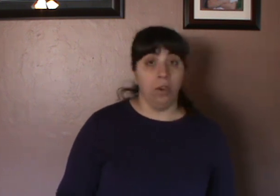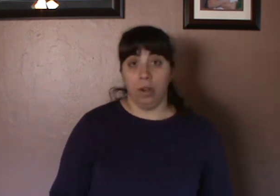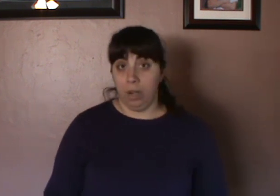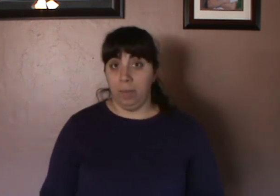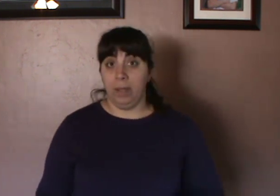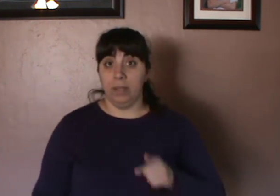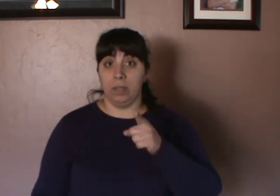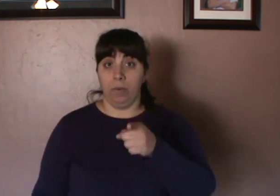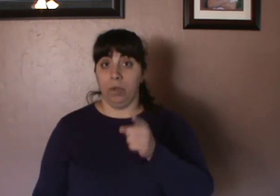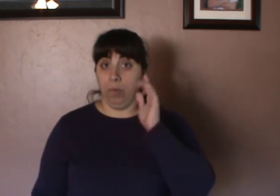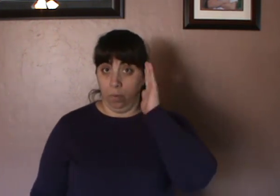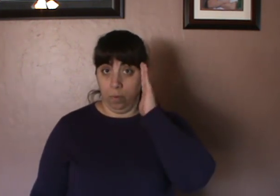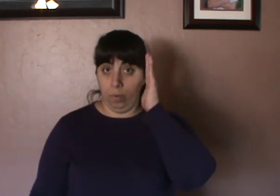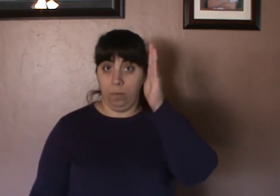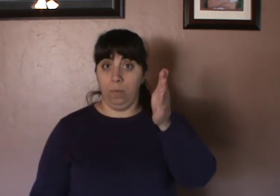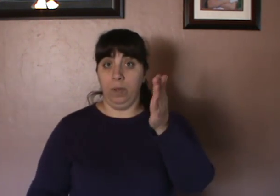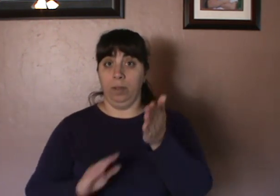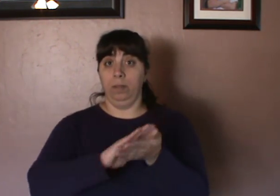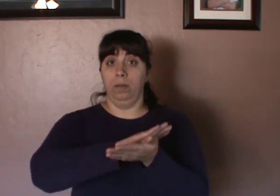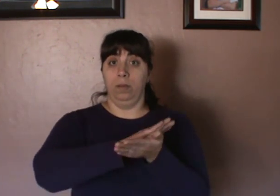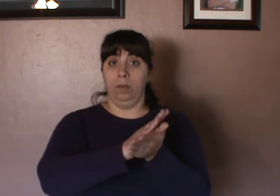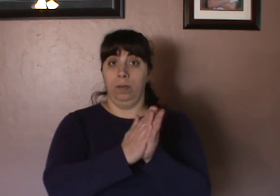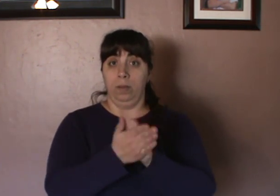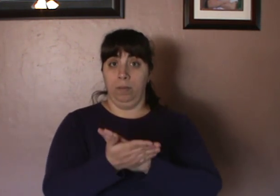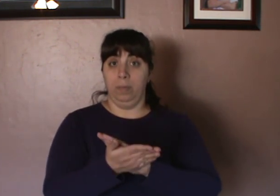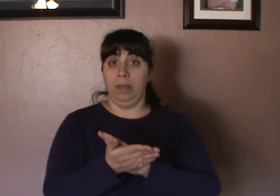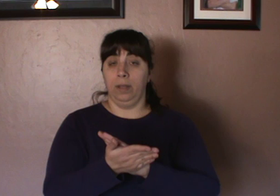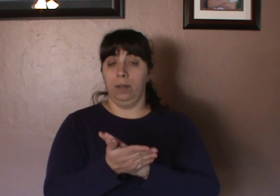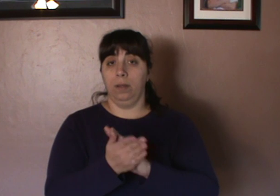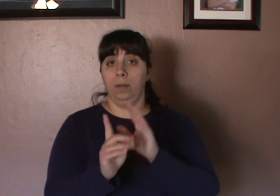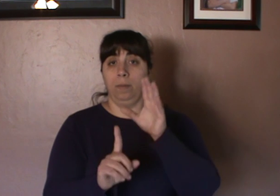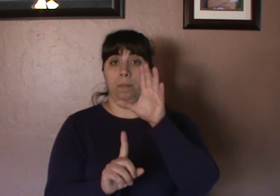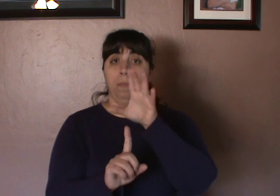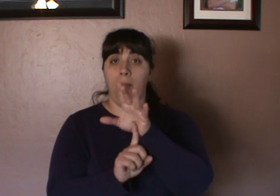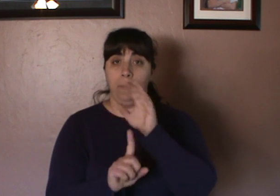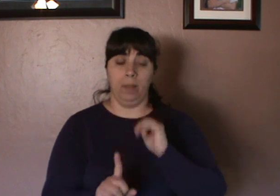You're gonna be, so you will be popular.